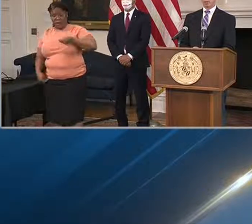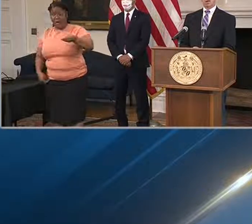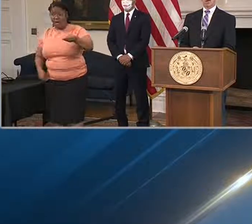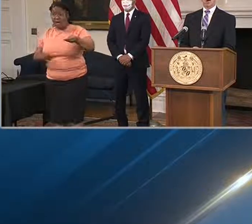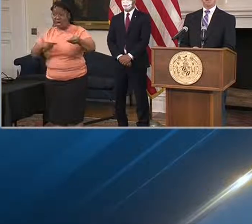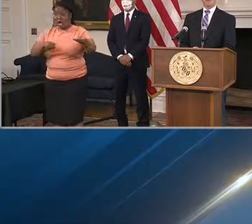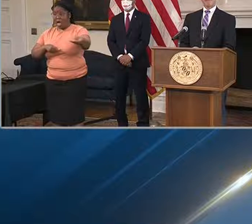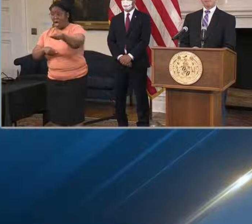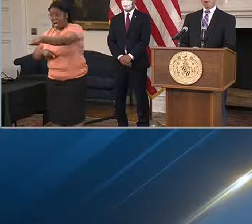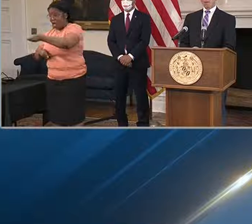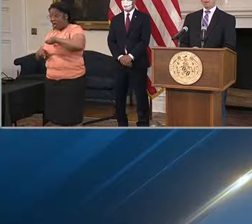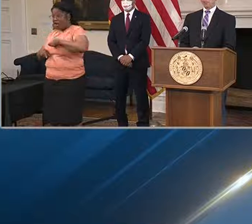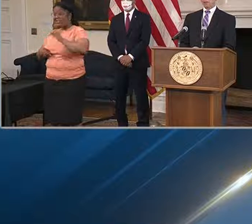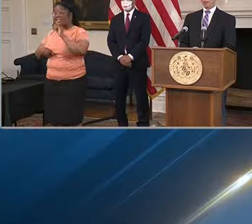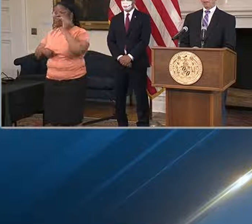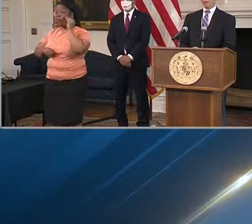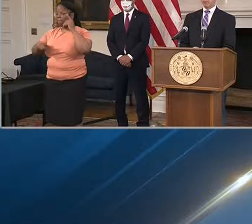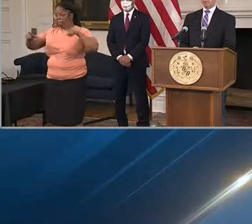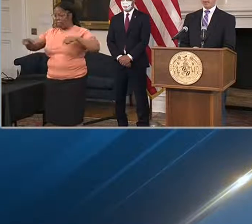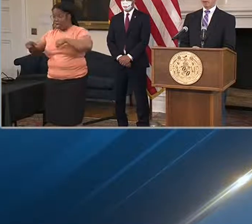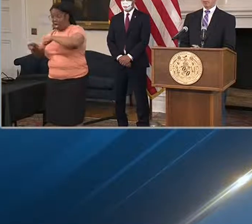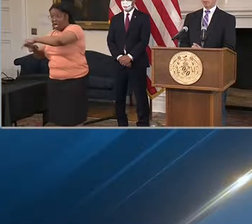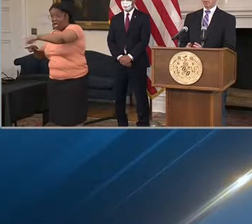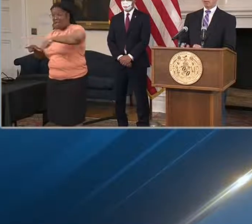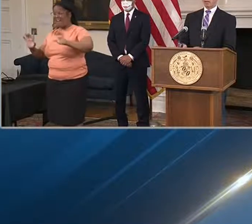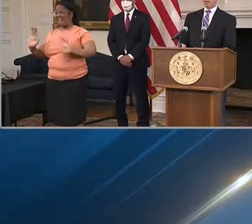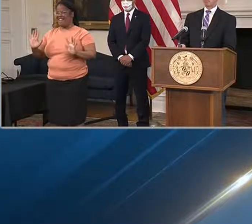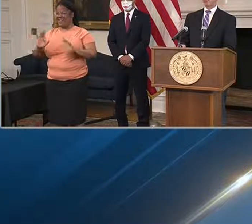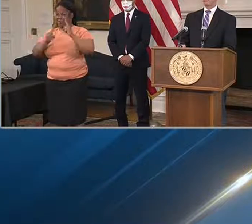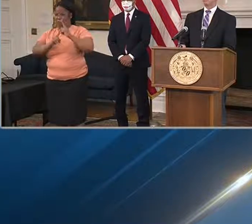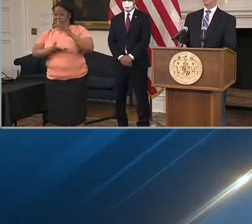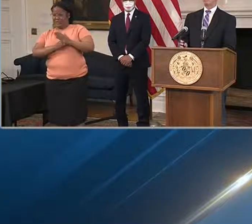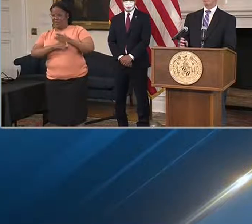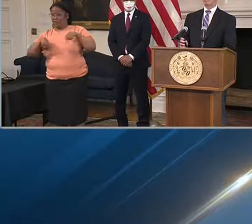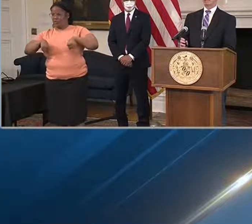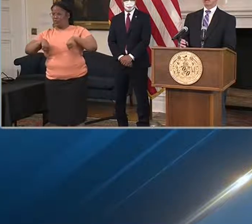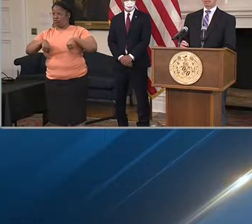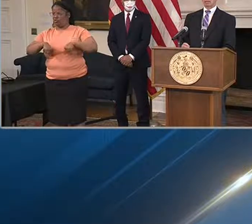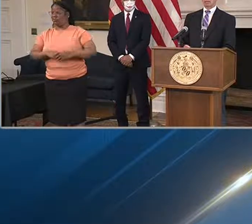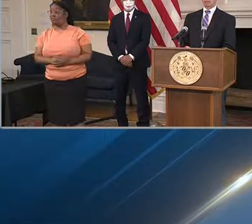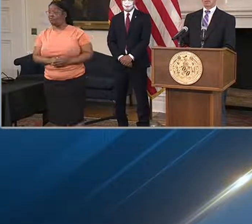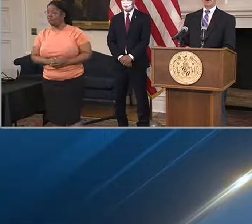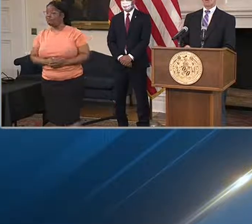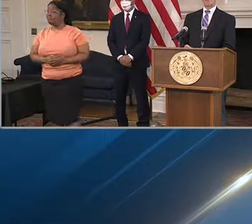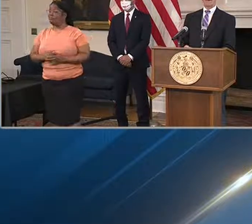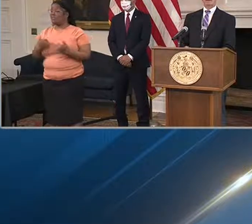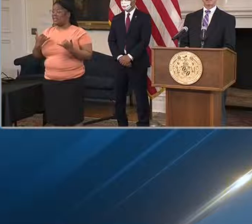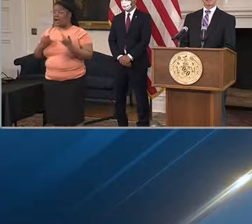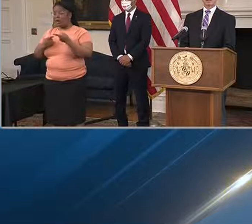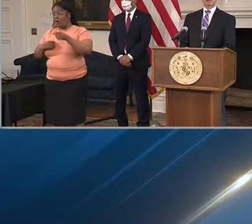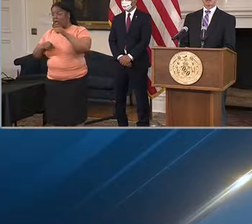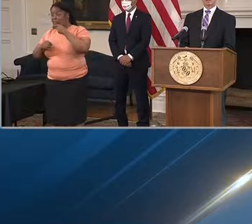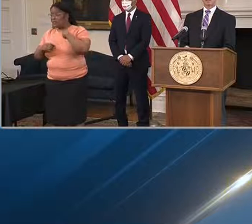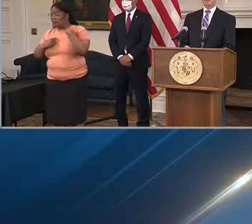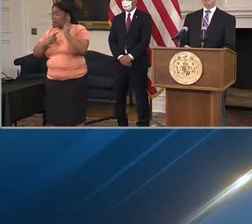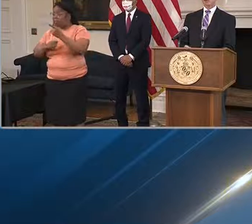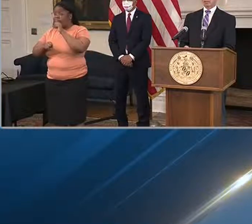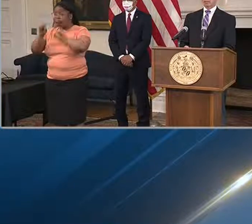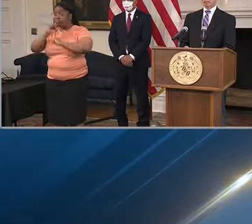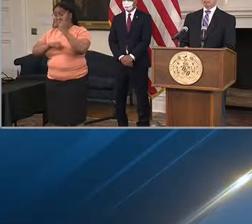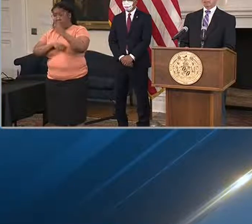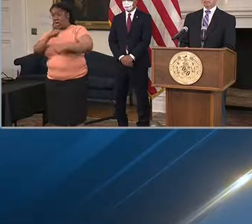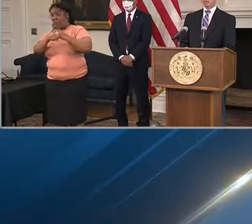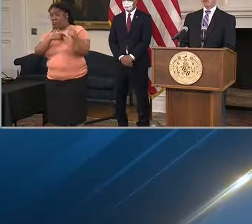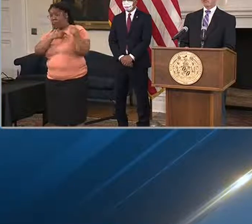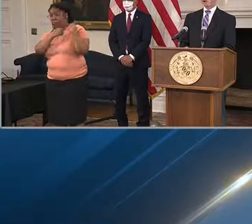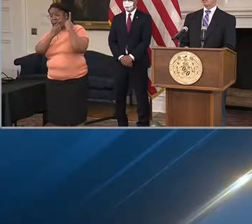loses. On behalf of all of us throughout Maryland who have been in battle for more than a year, please do these things. Wear a mask, keep